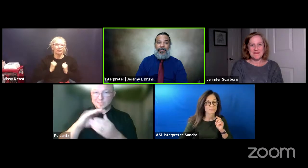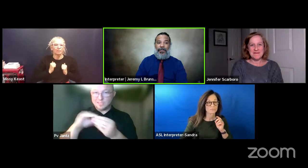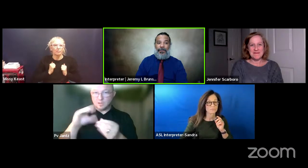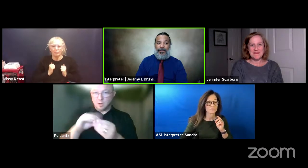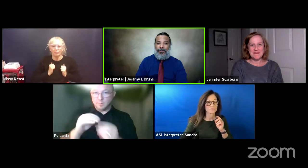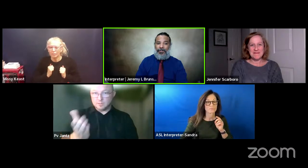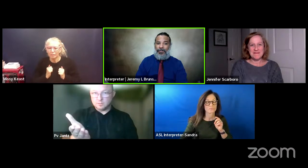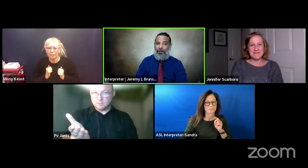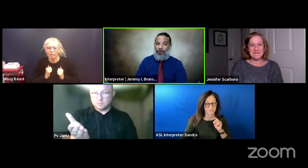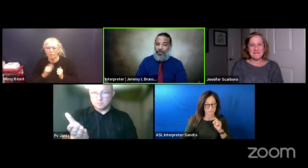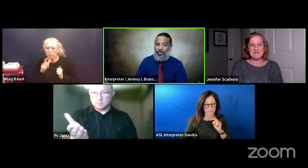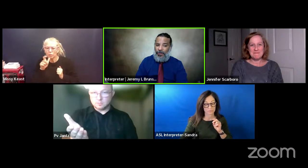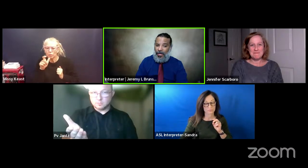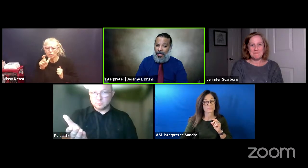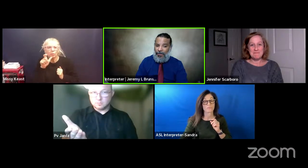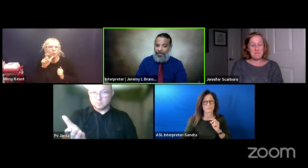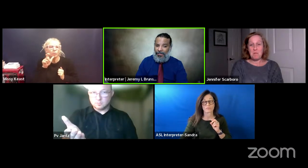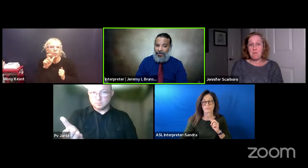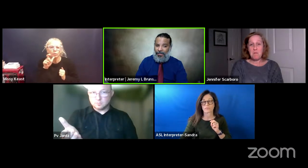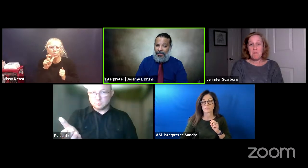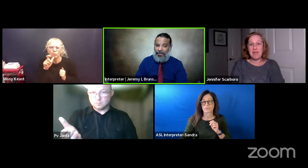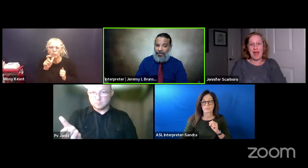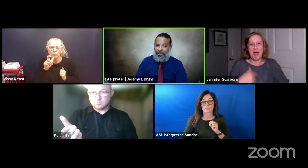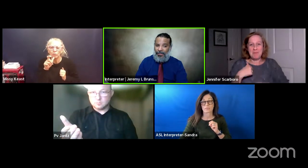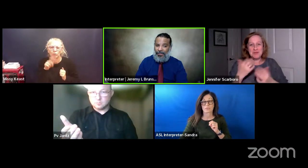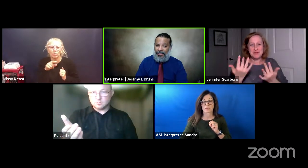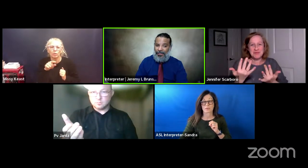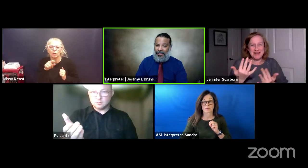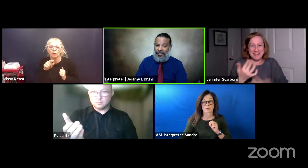So Commissioner Scarborough, did you have a comment as well?